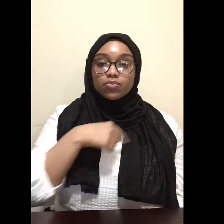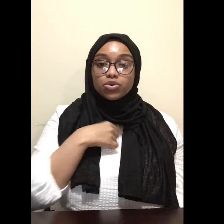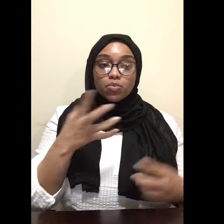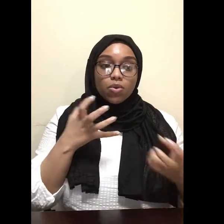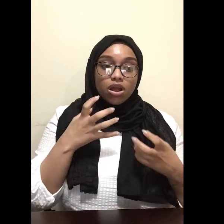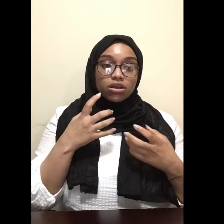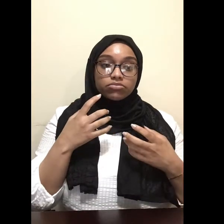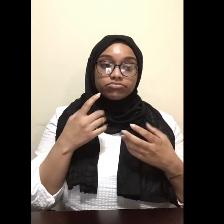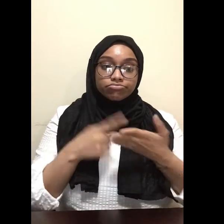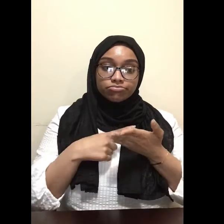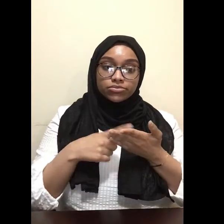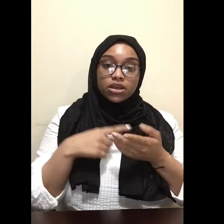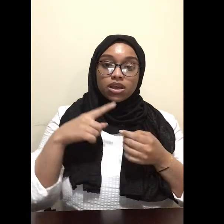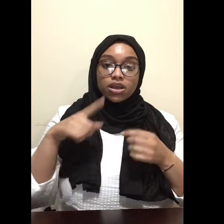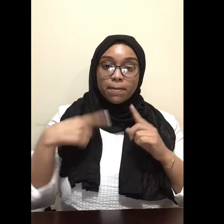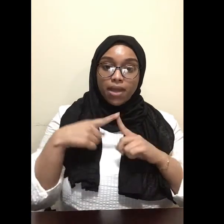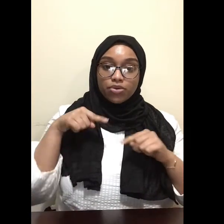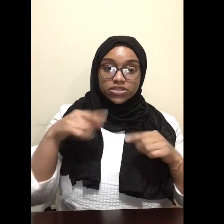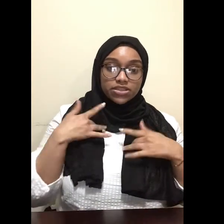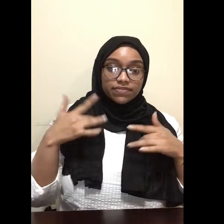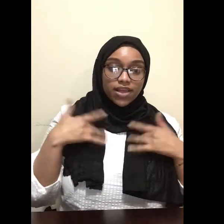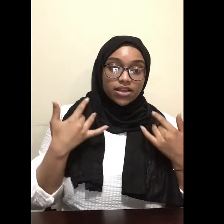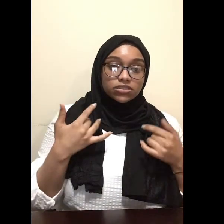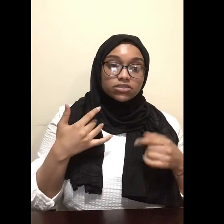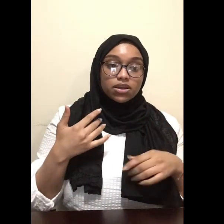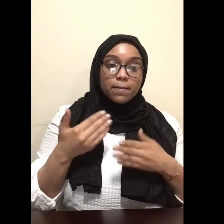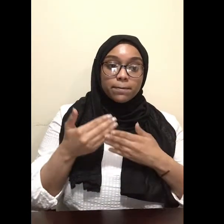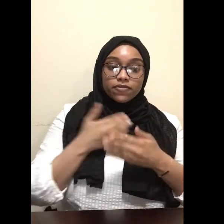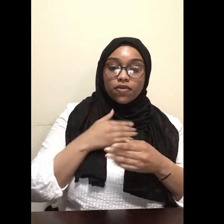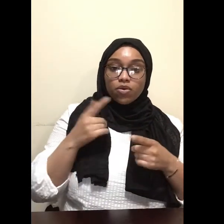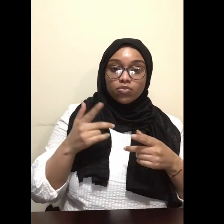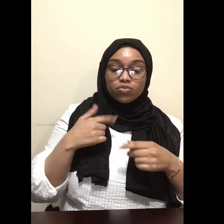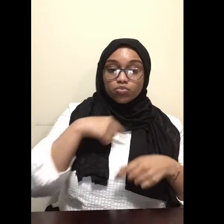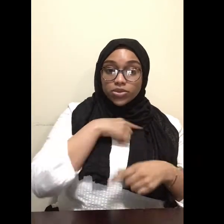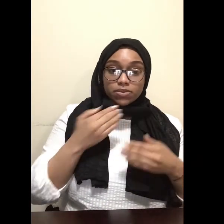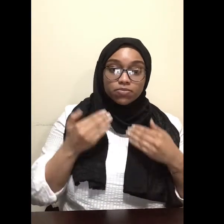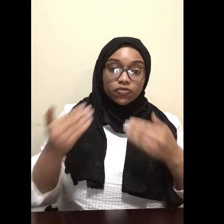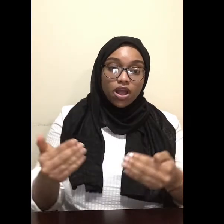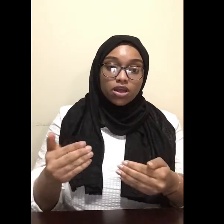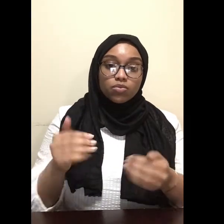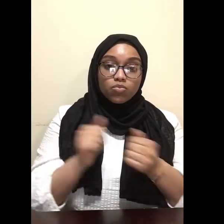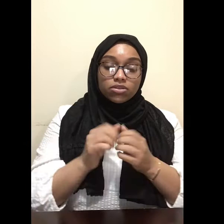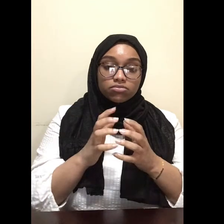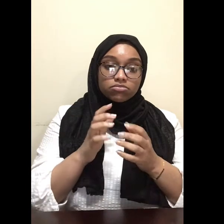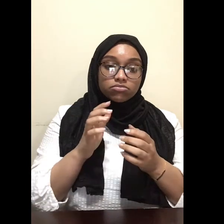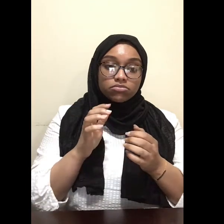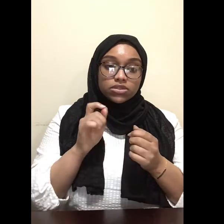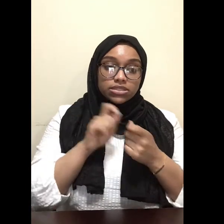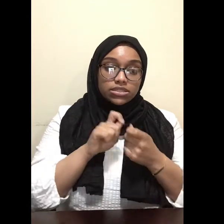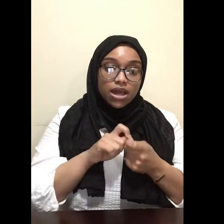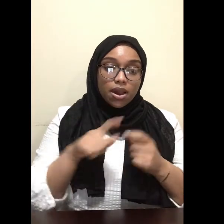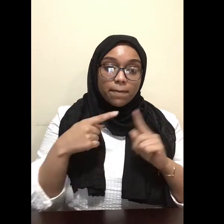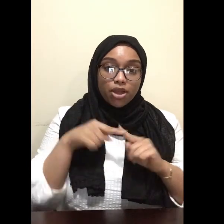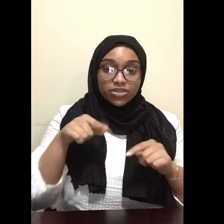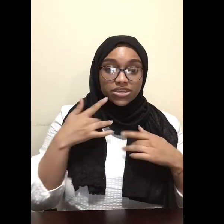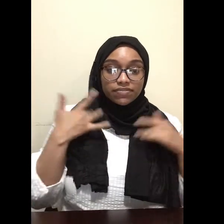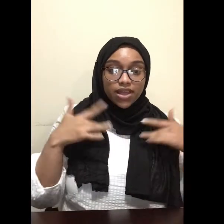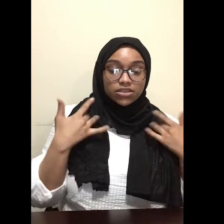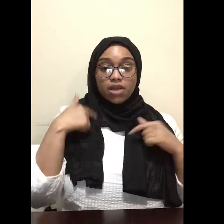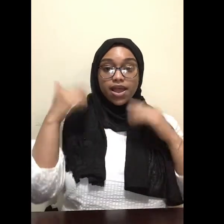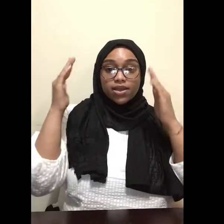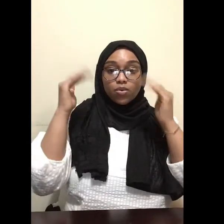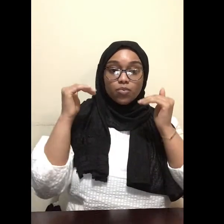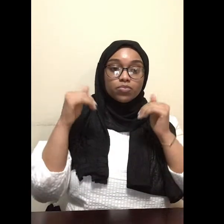stand. And you want to make sure that when you are talking about where things stand, that you